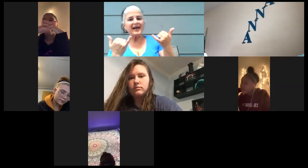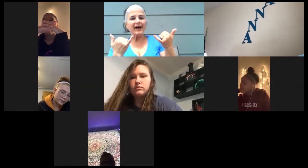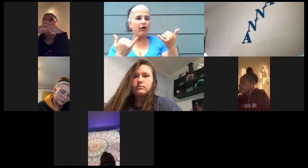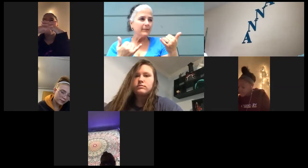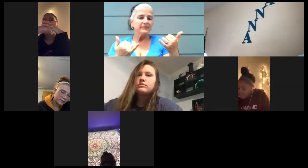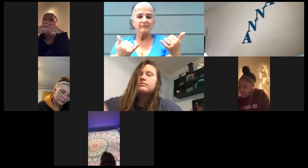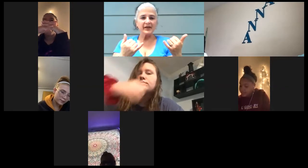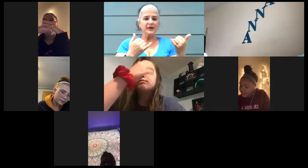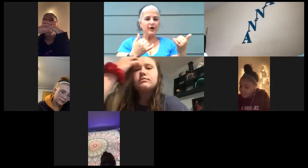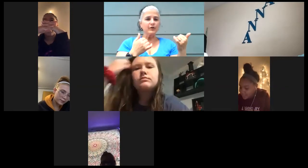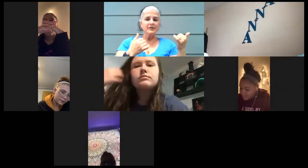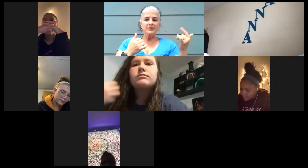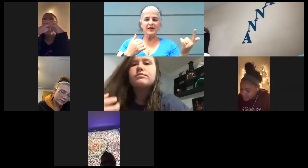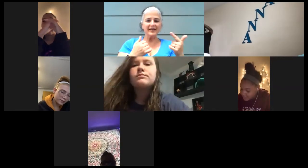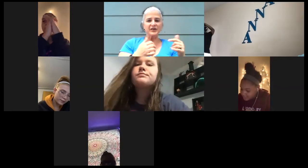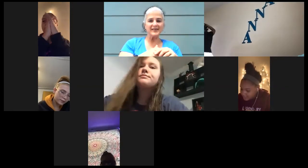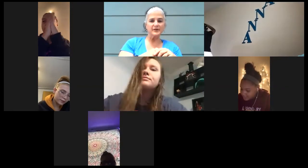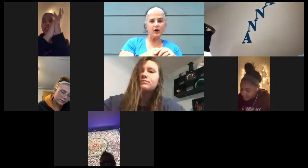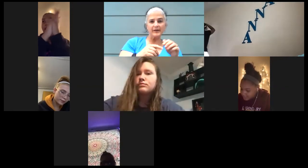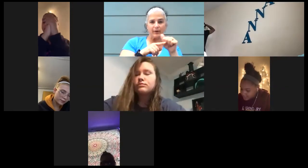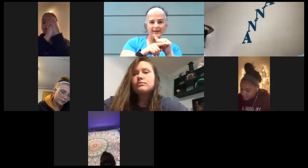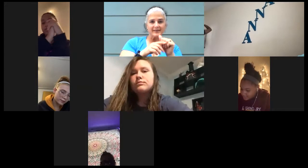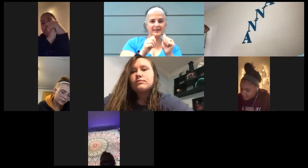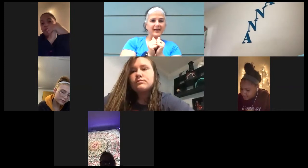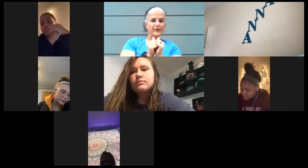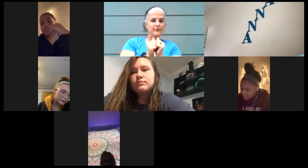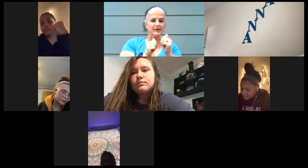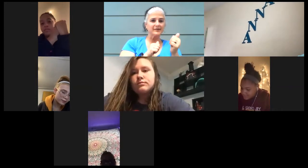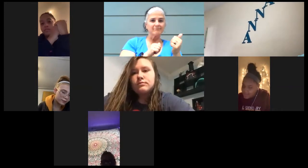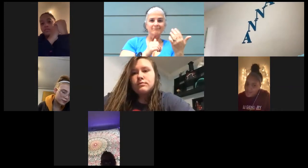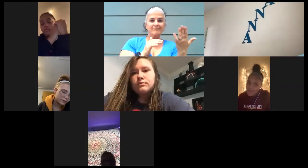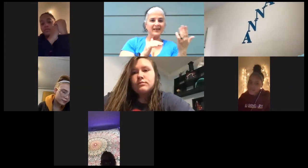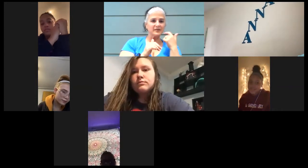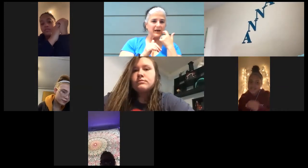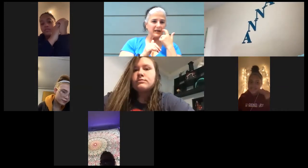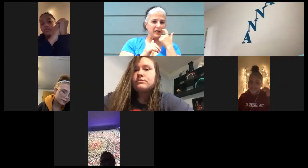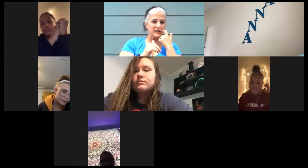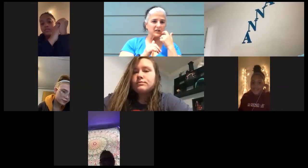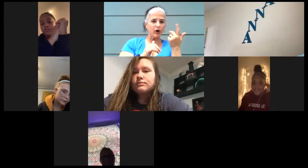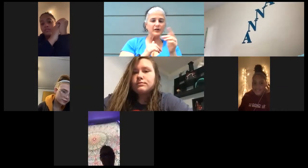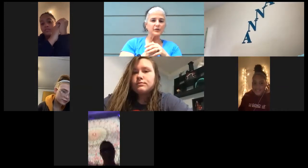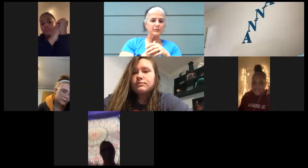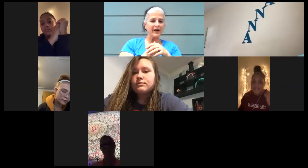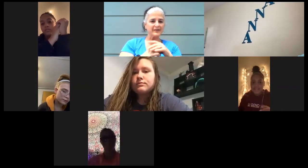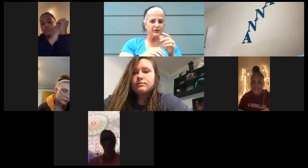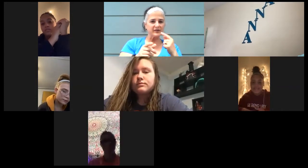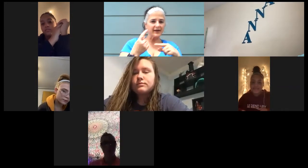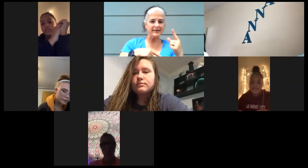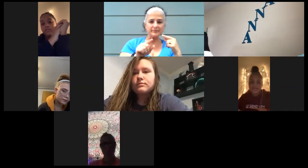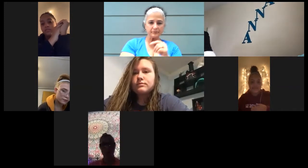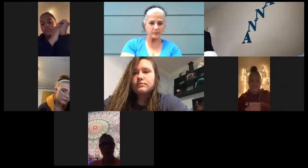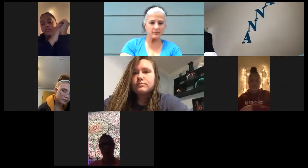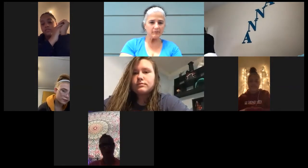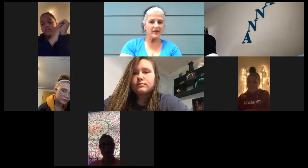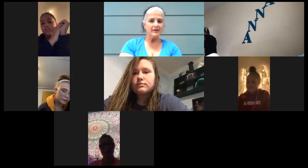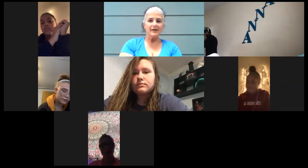And just now, Janai and Jasmine, y'all can practice together, but that's about it. Harley, you can practice your